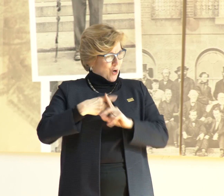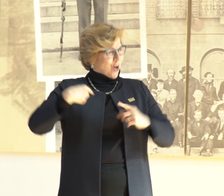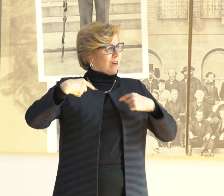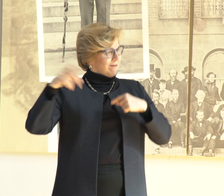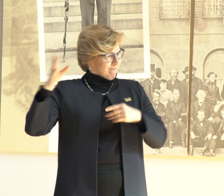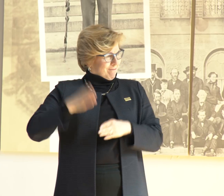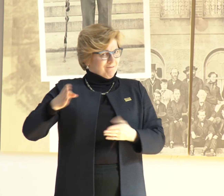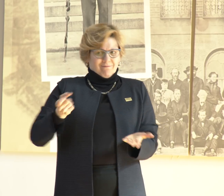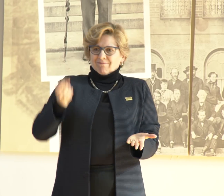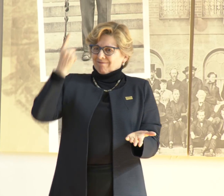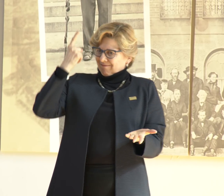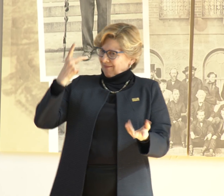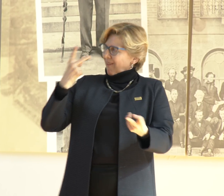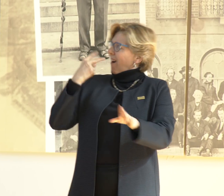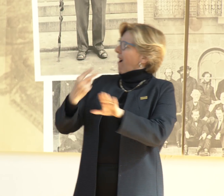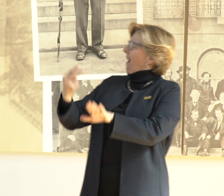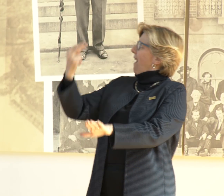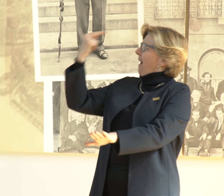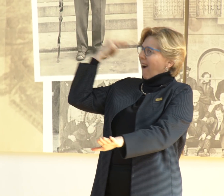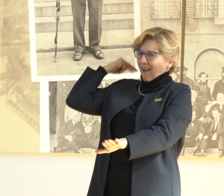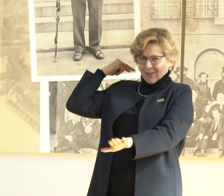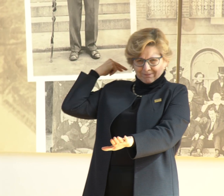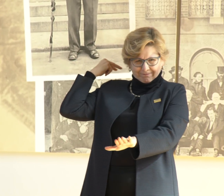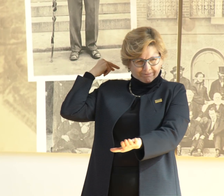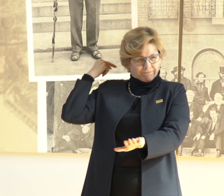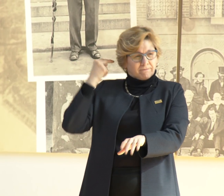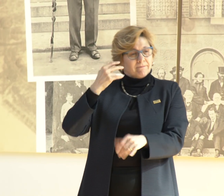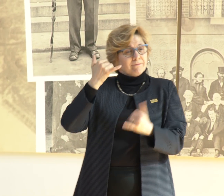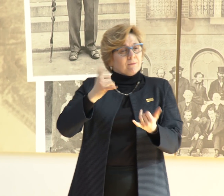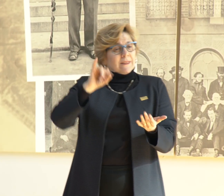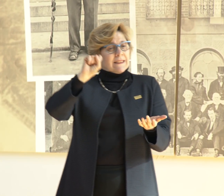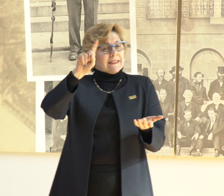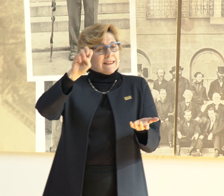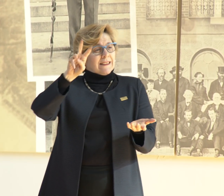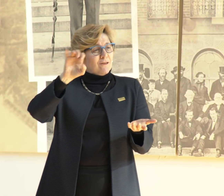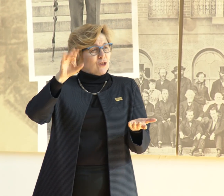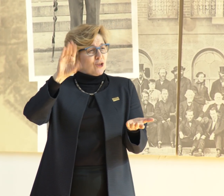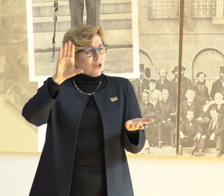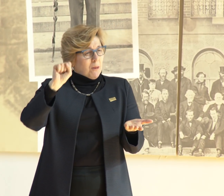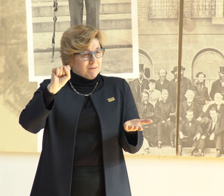In the video you saw Bernard Bragg say, "I finally understand my place in this world."